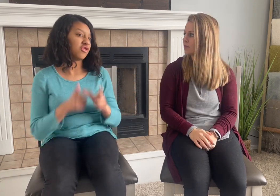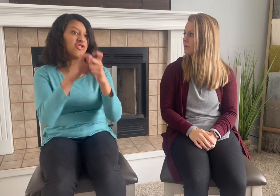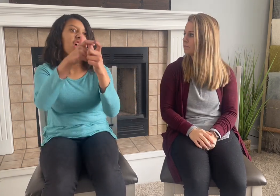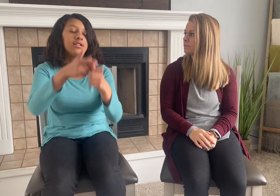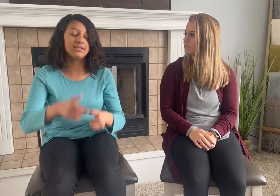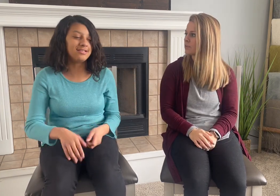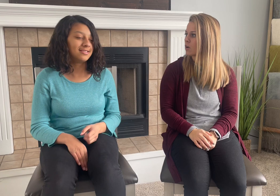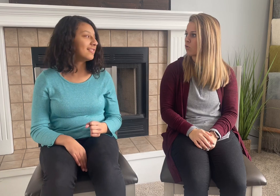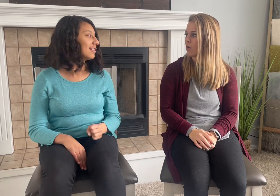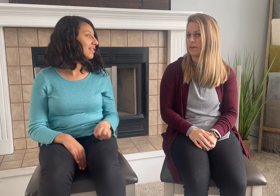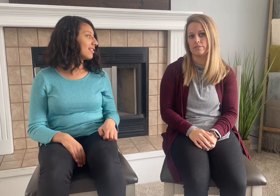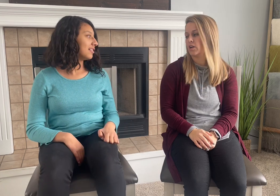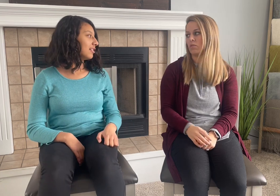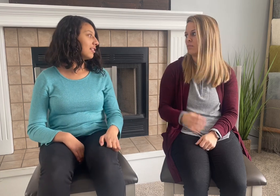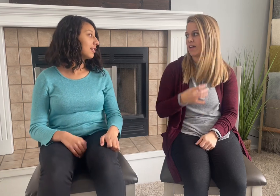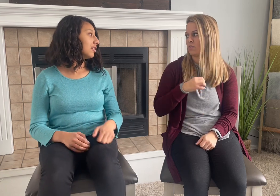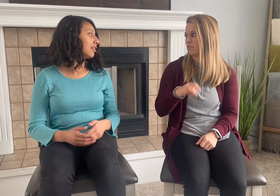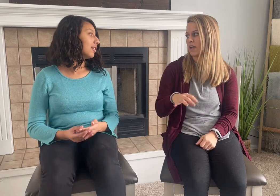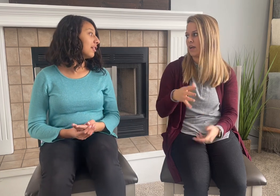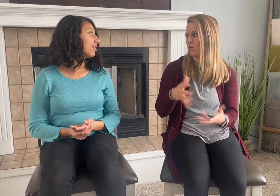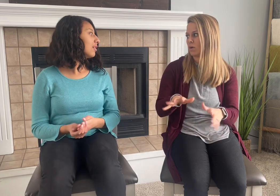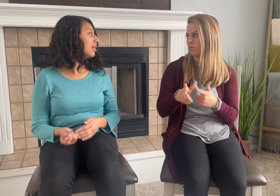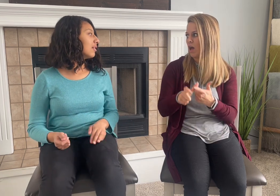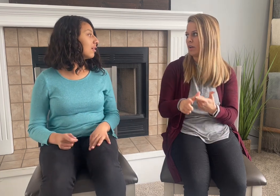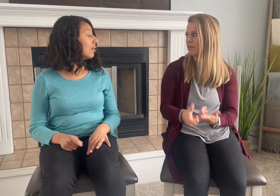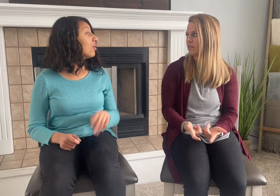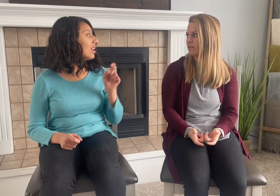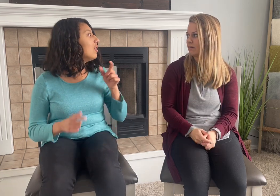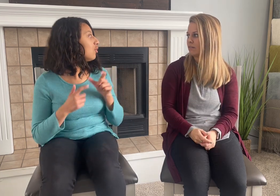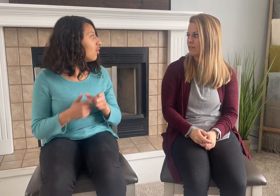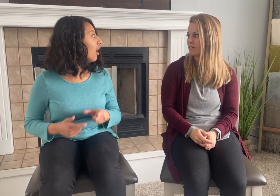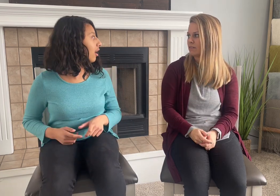Yep. Run. No, I don't, I don't want to run. Which one?